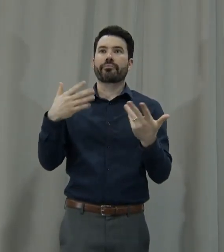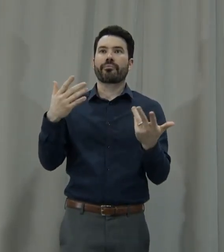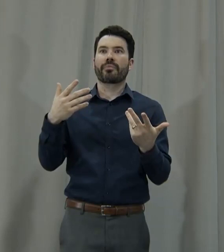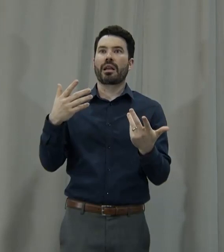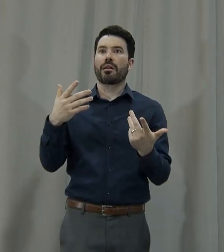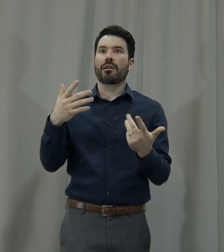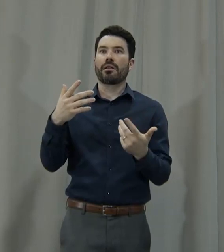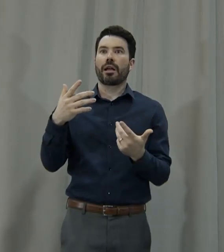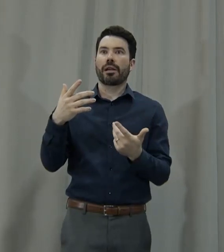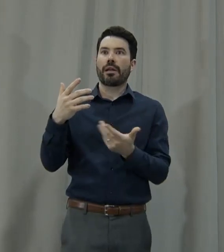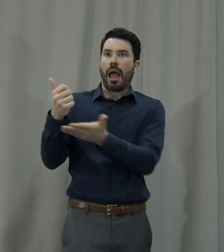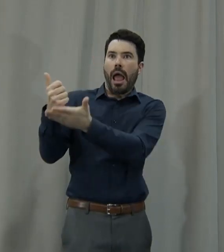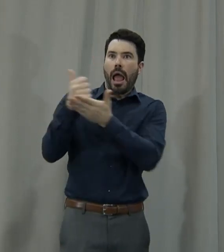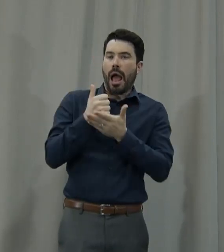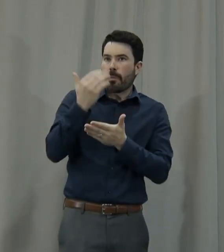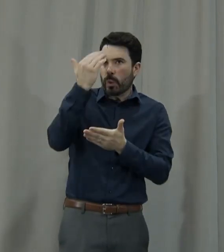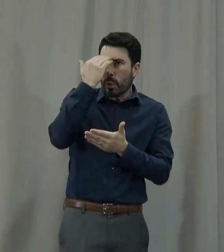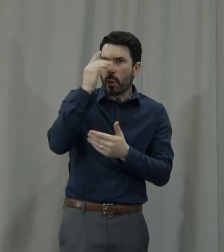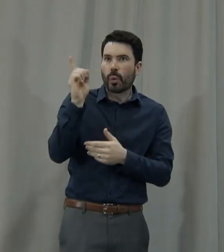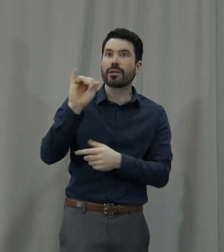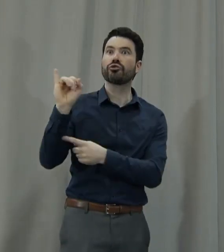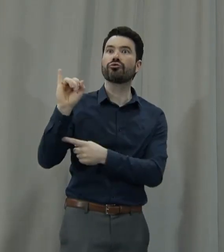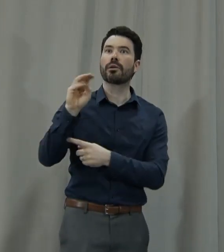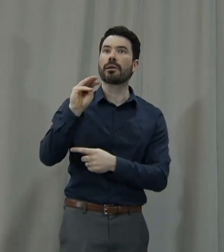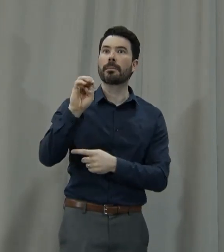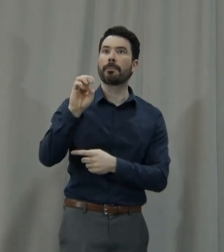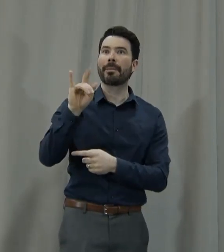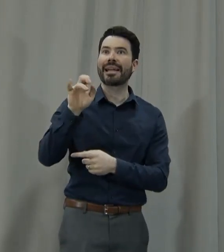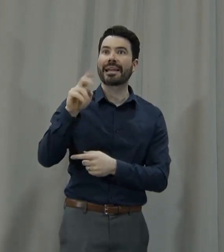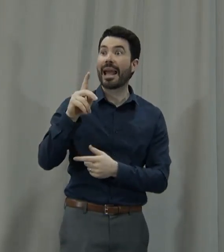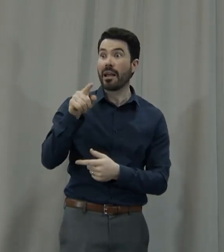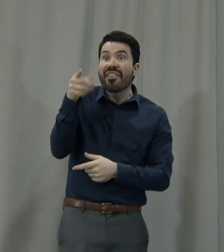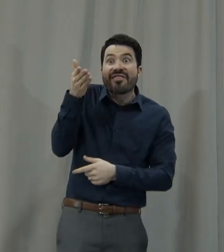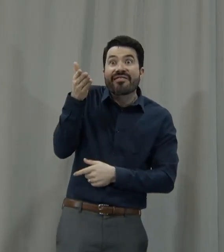Medicaid services or enrolled in Medicaid services, et cetera.